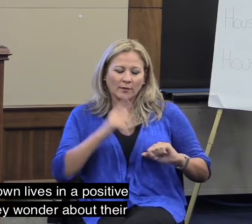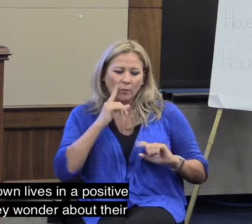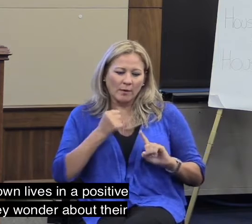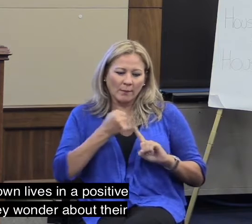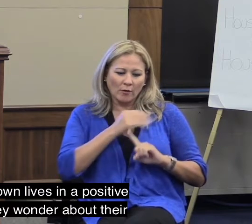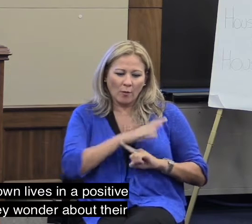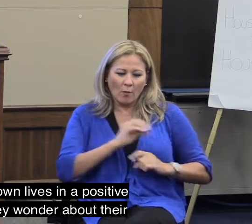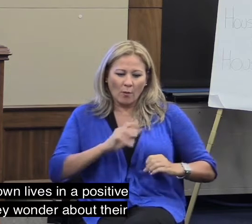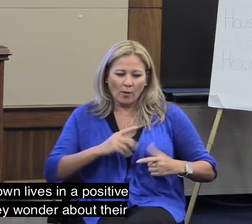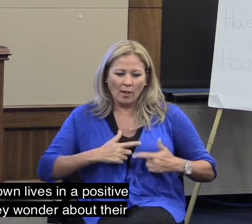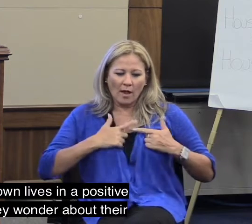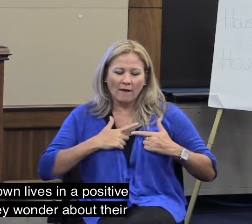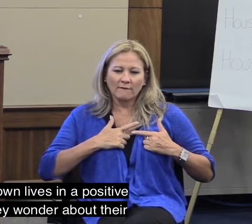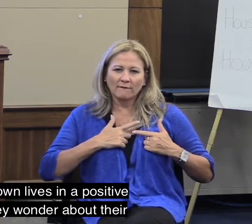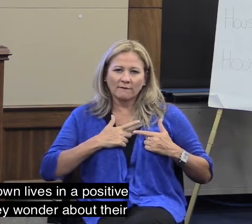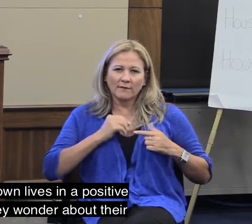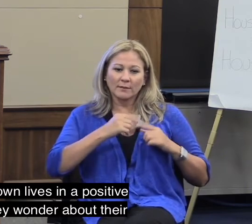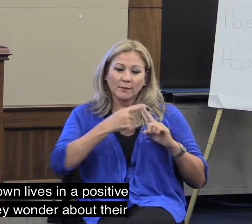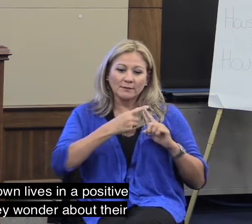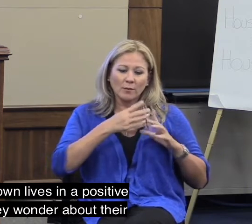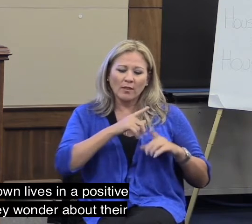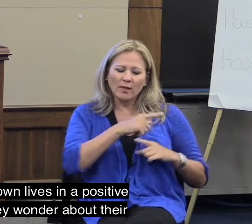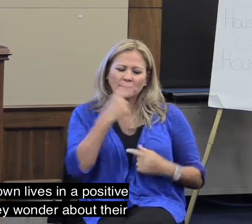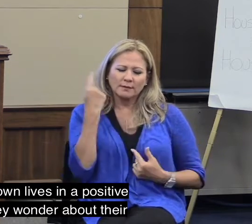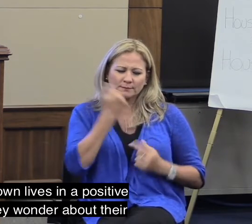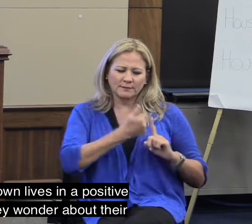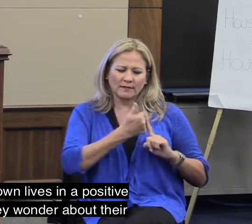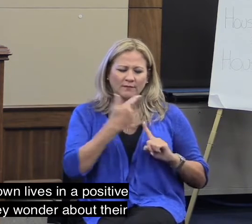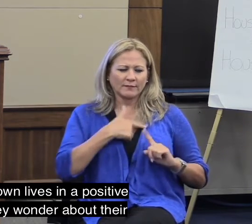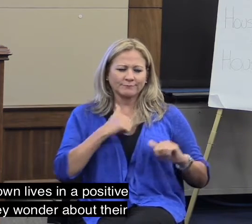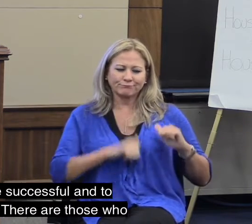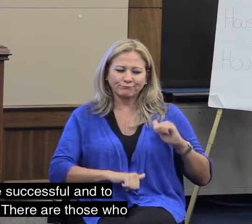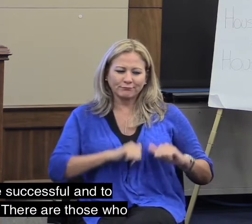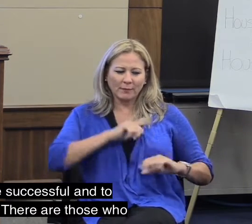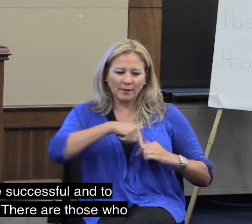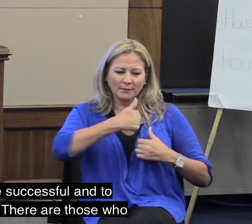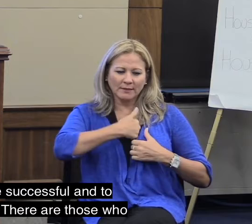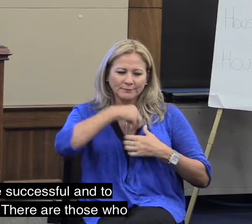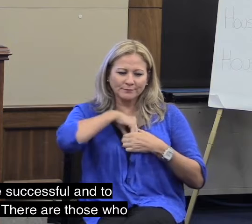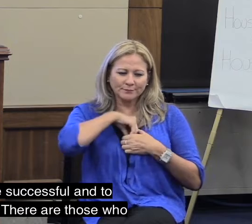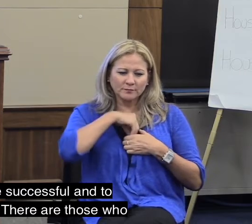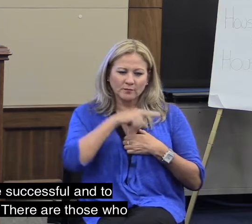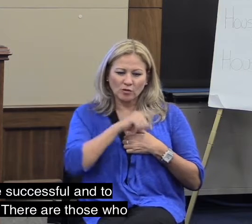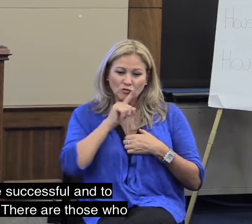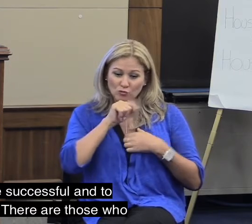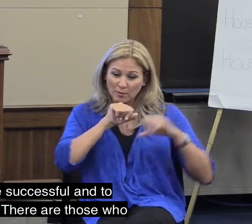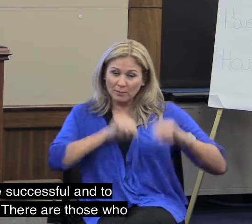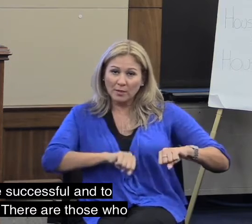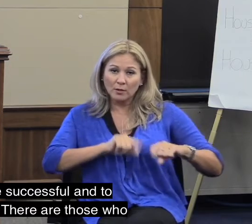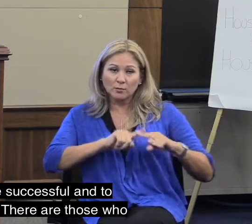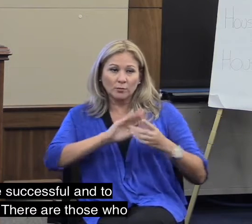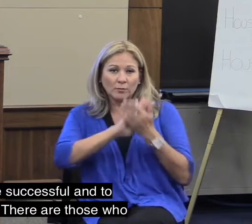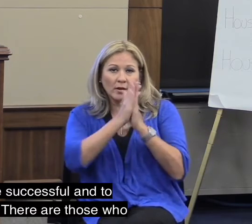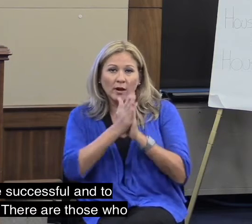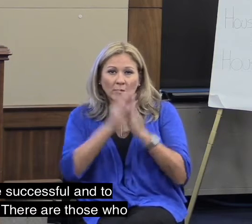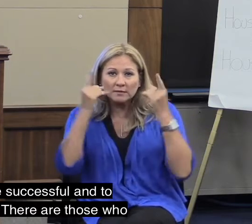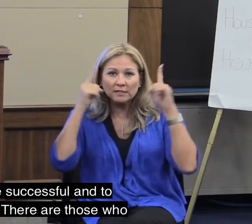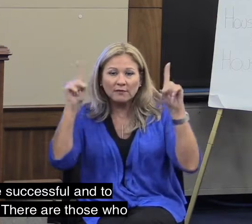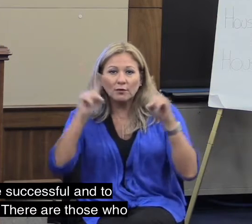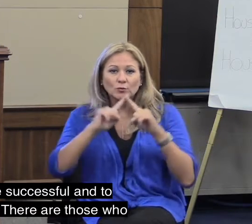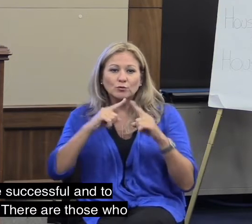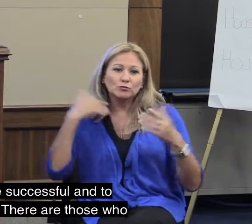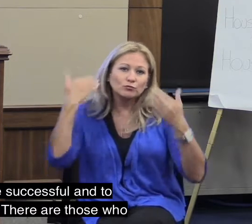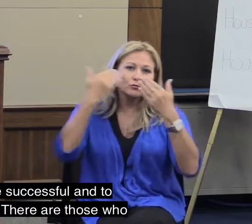in a positive way, in the sense that they wonder about their own true abilities to be successful and to reach their own